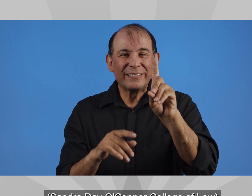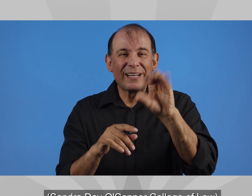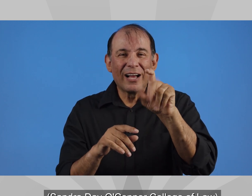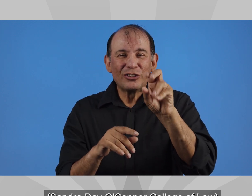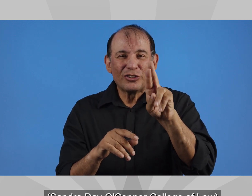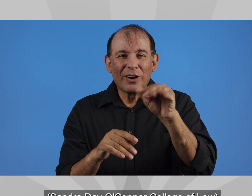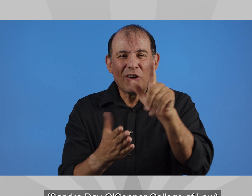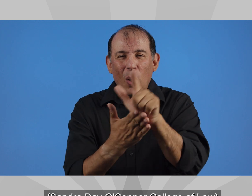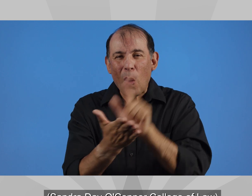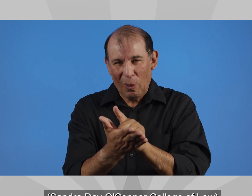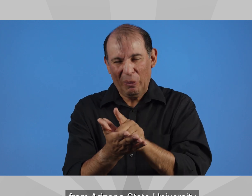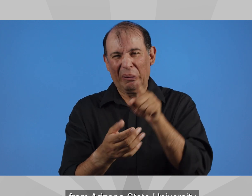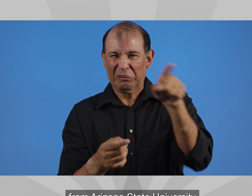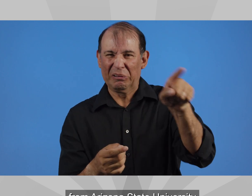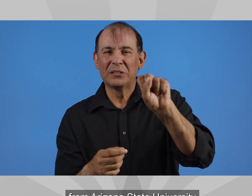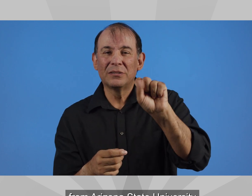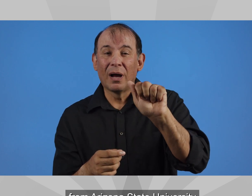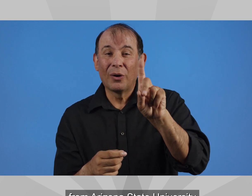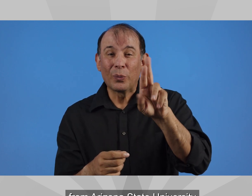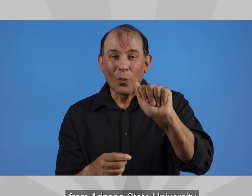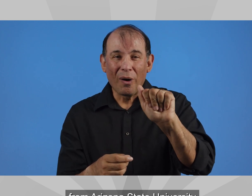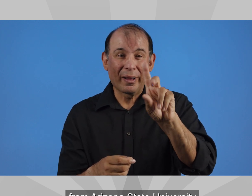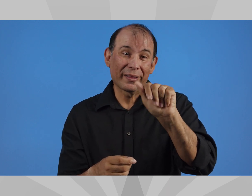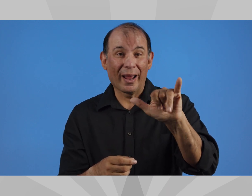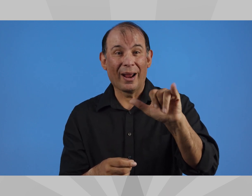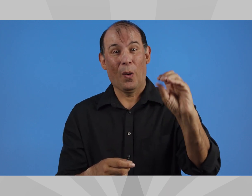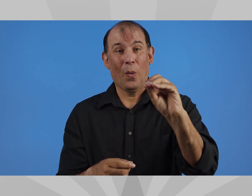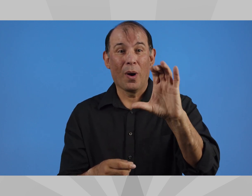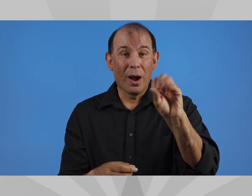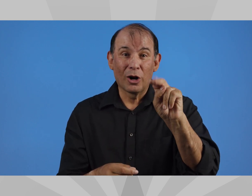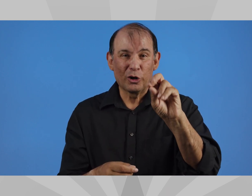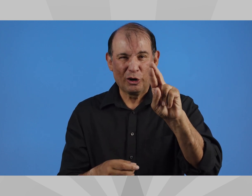Day O'Connor College of Law from Arizona State University.